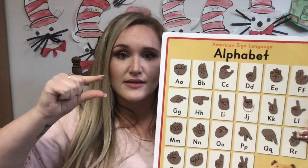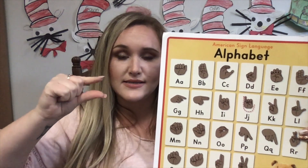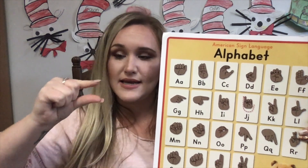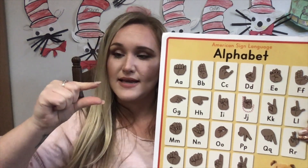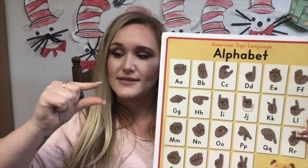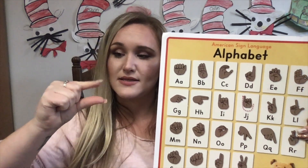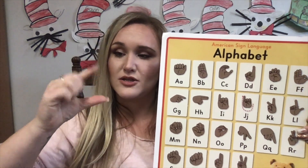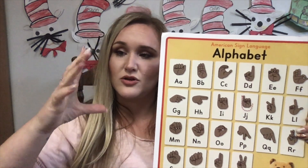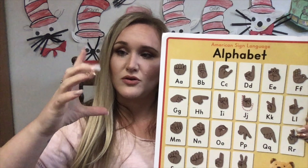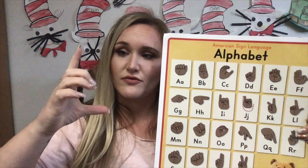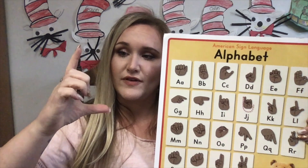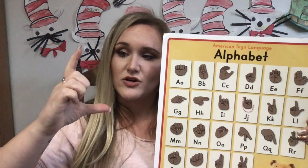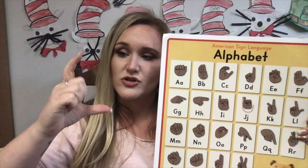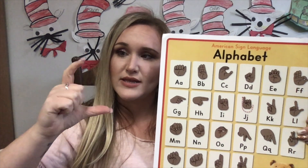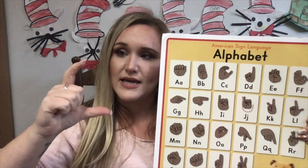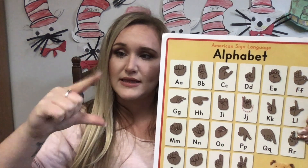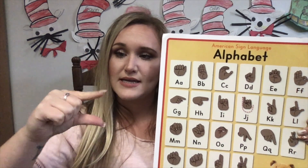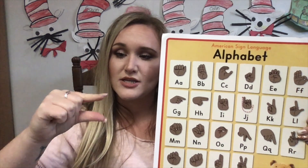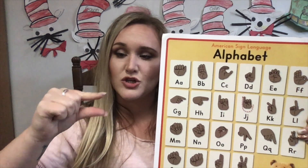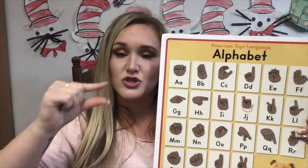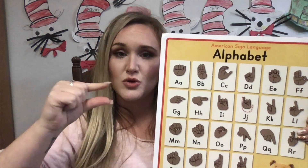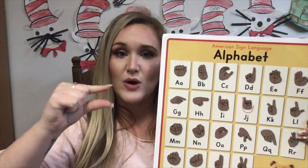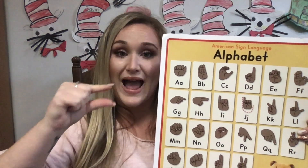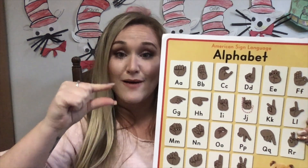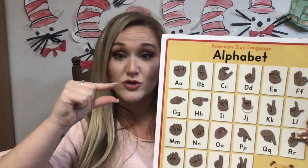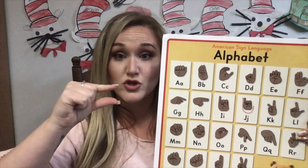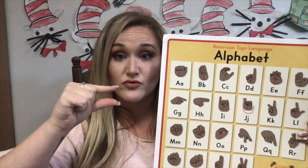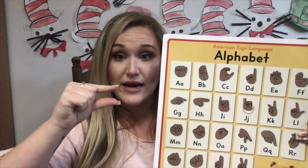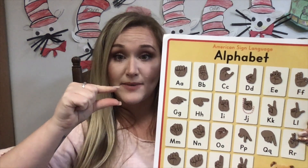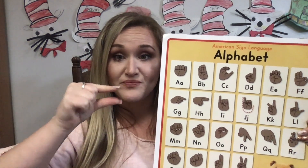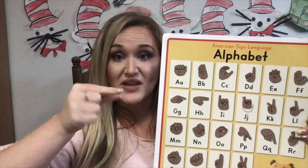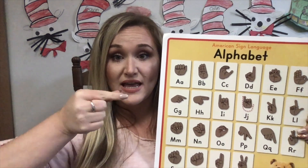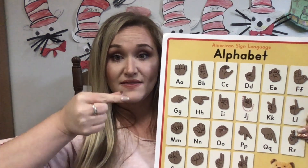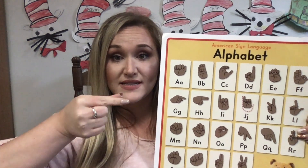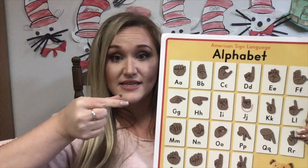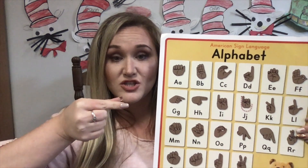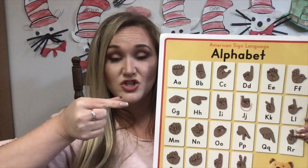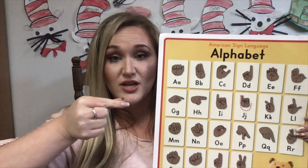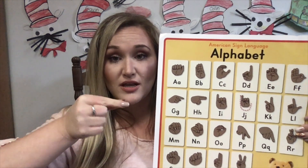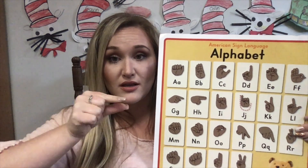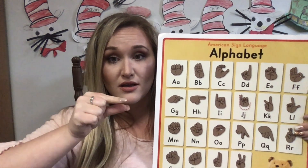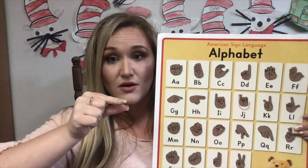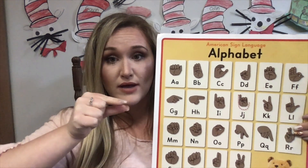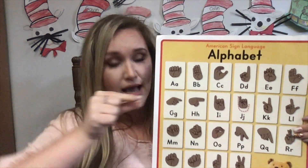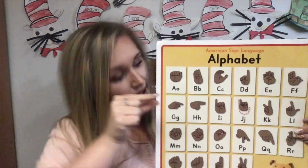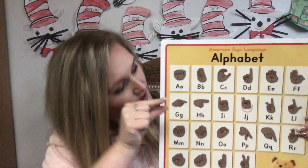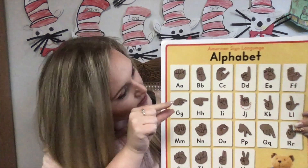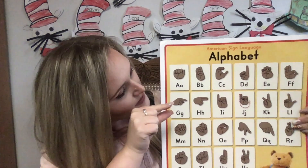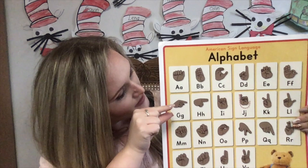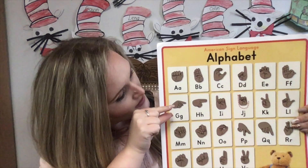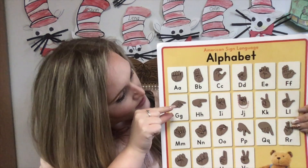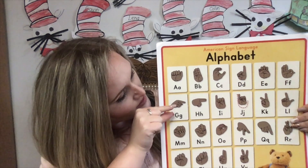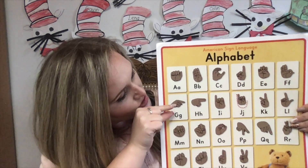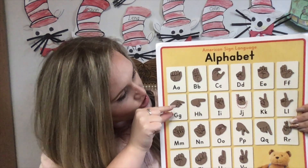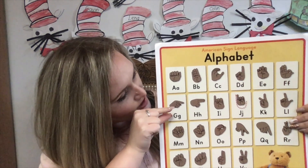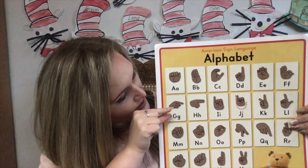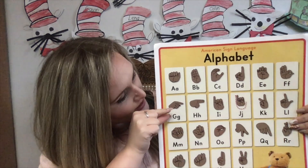see, your fingers are in like this and your 2 are out straight. And this is G, okay?